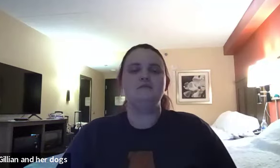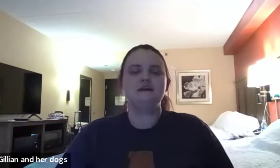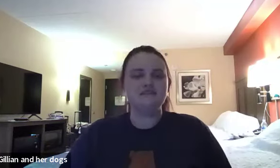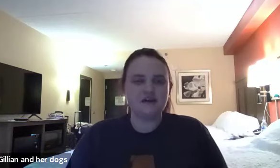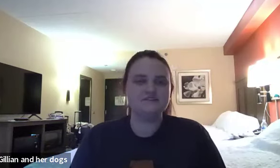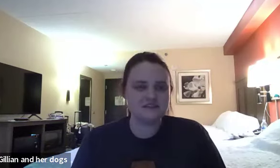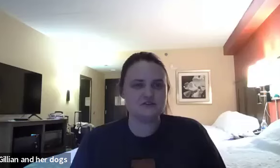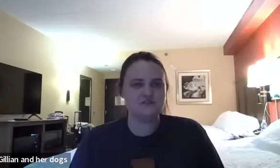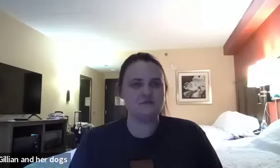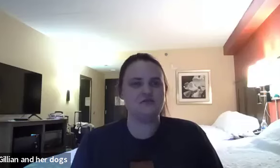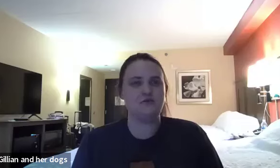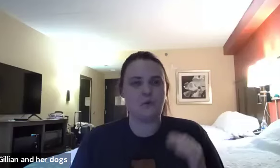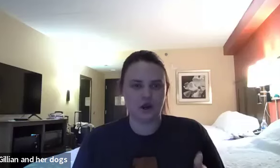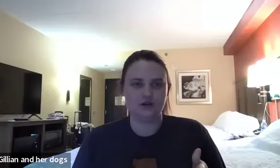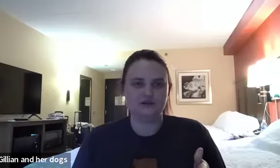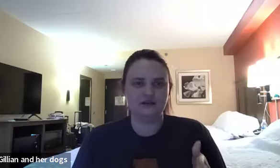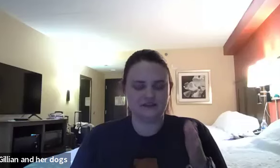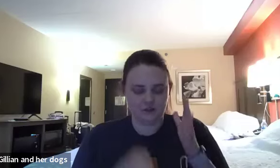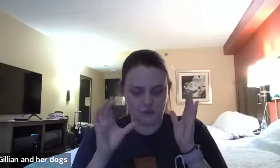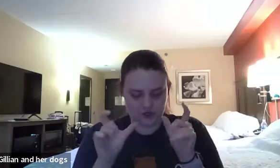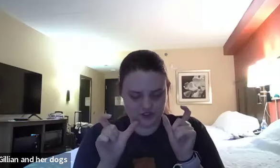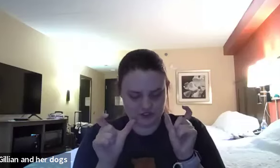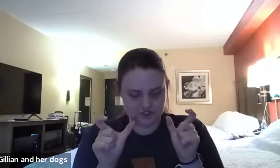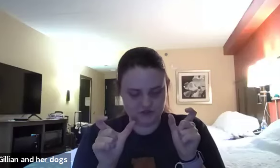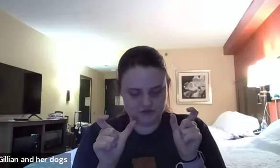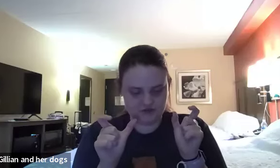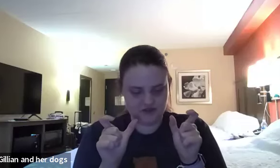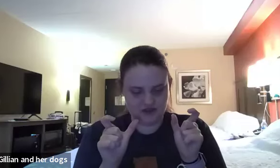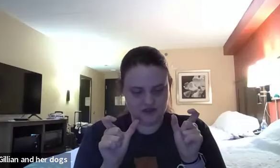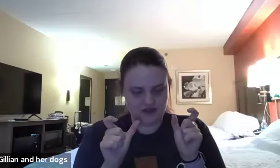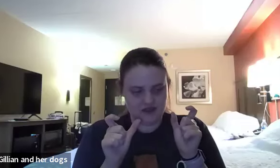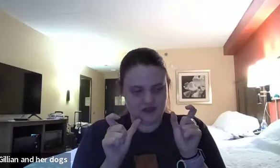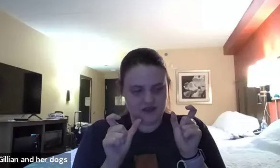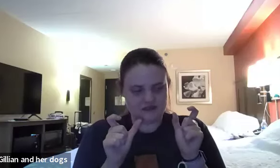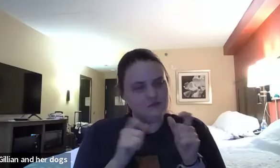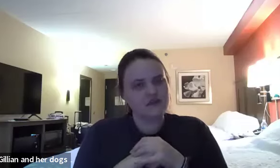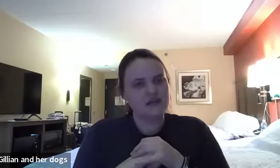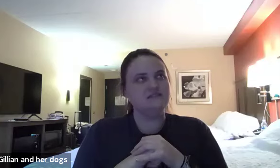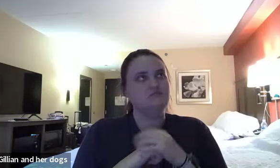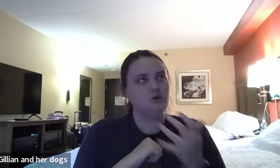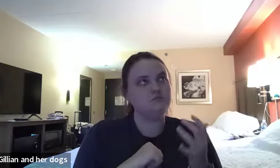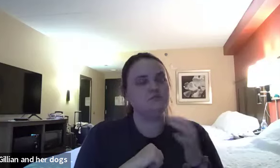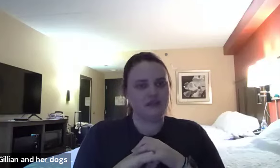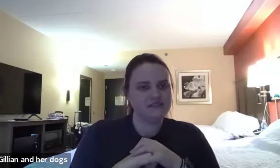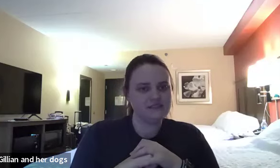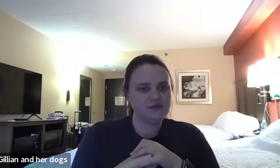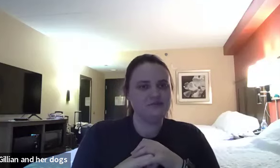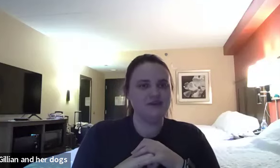but I love to sit there and think about the word, like the words we use and be like, is that one that has multiple meanings to it?